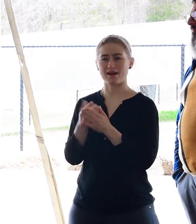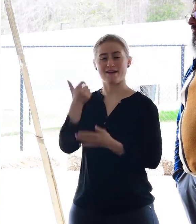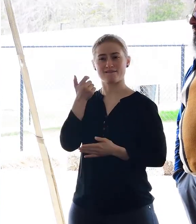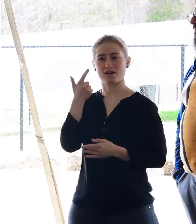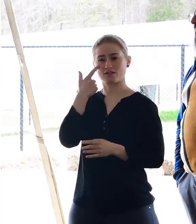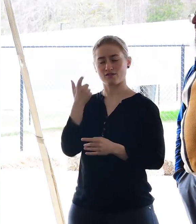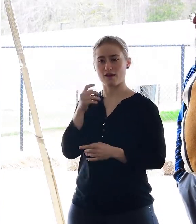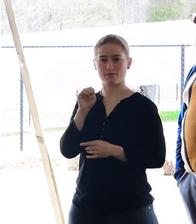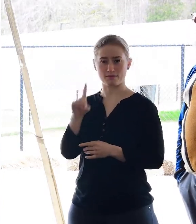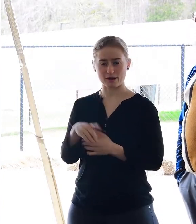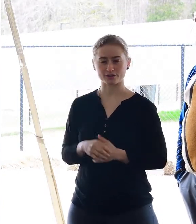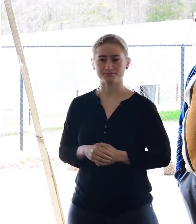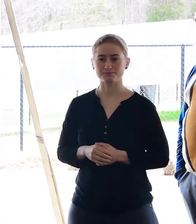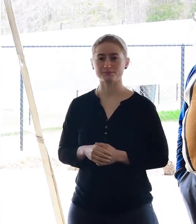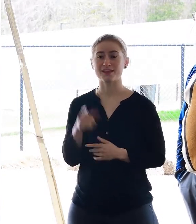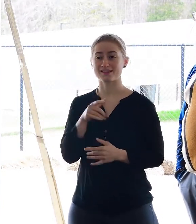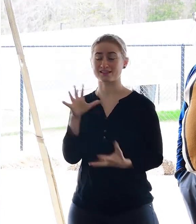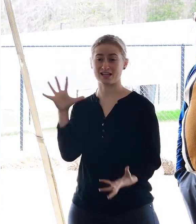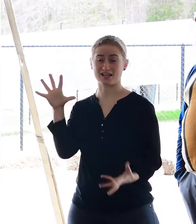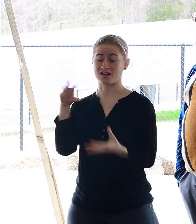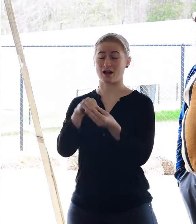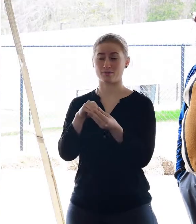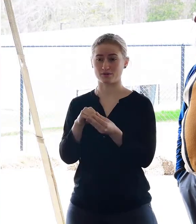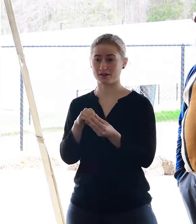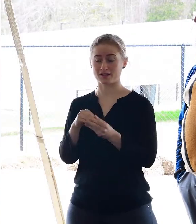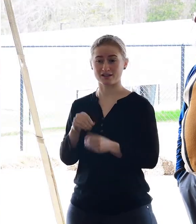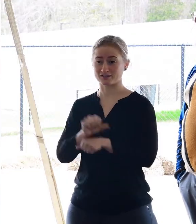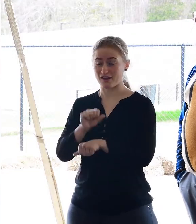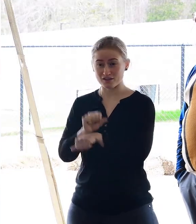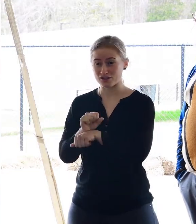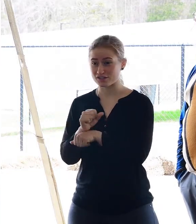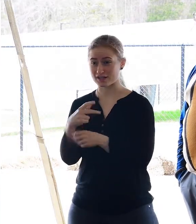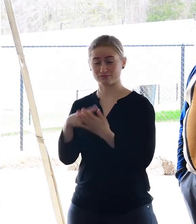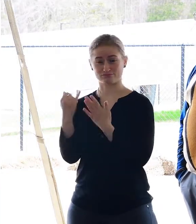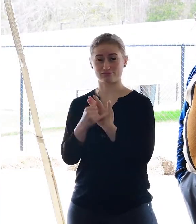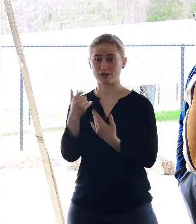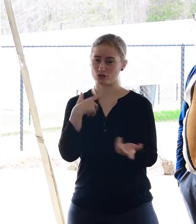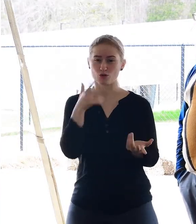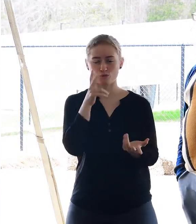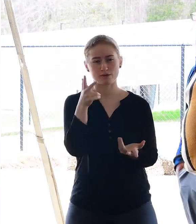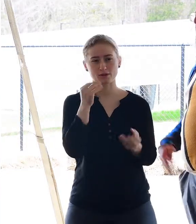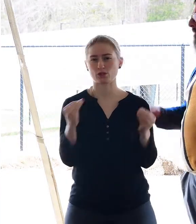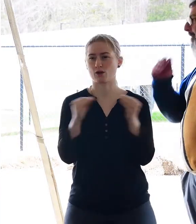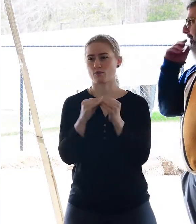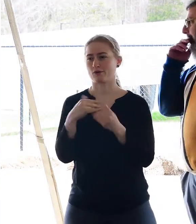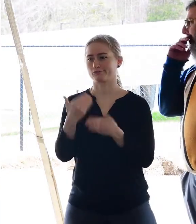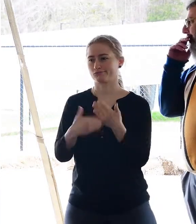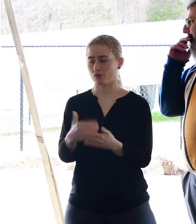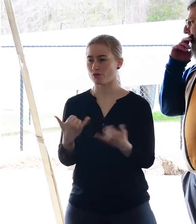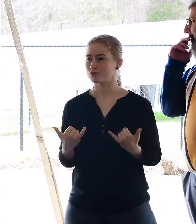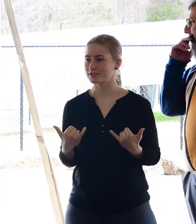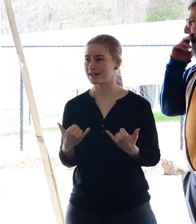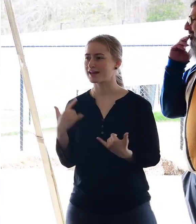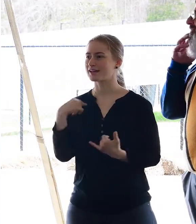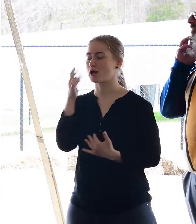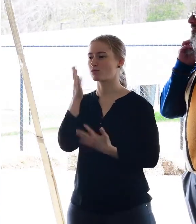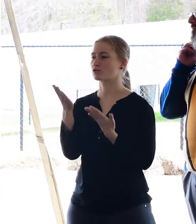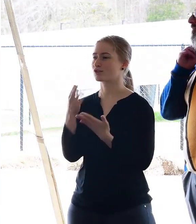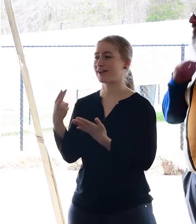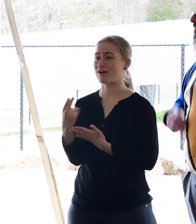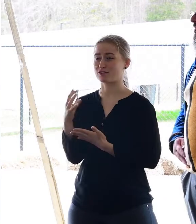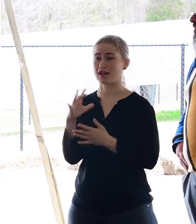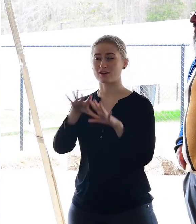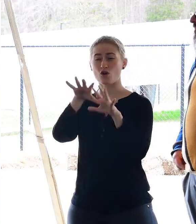from MEA. This is a comprehensive undertaking, as all of you have heard and will hear about as we go through today, that will serve Howard County